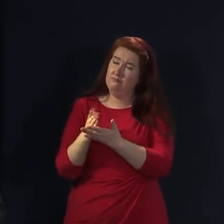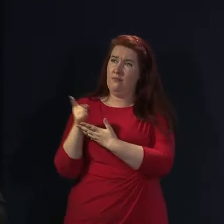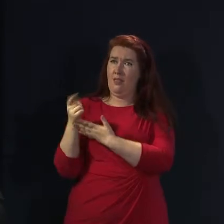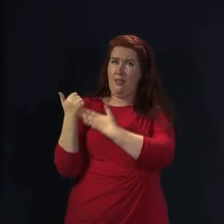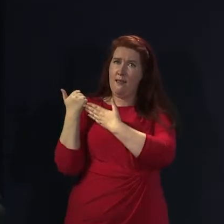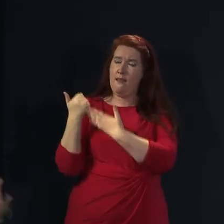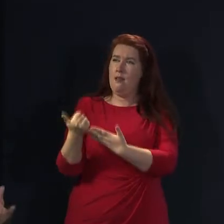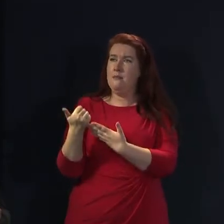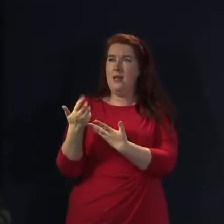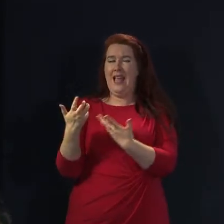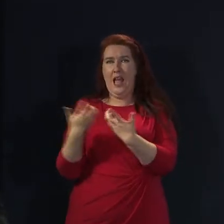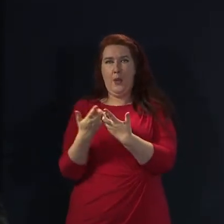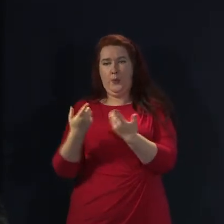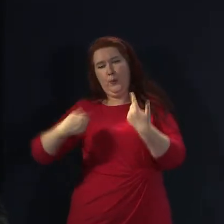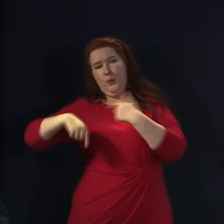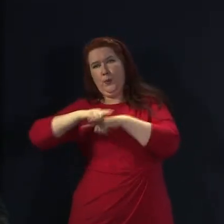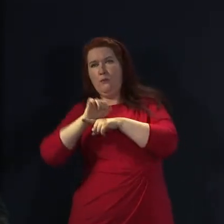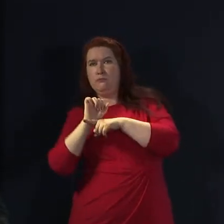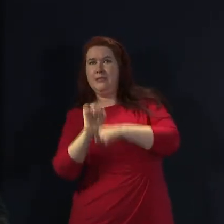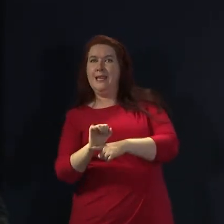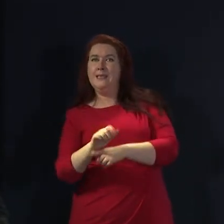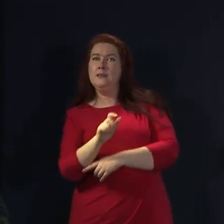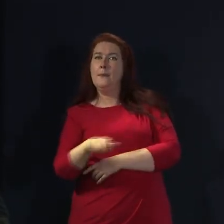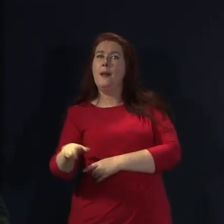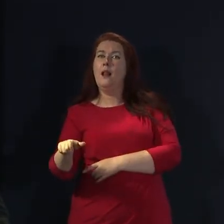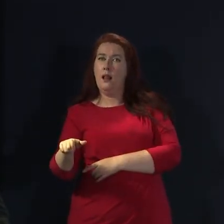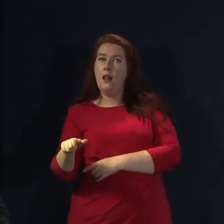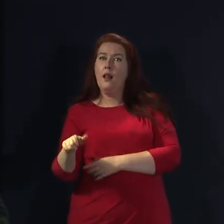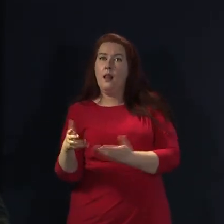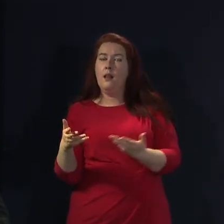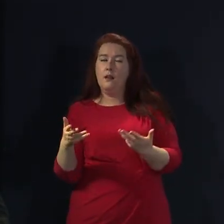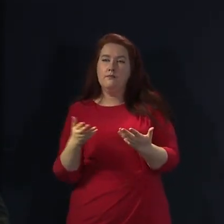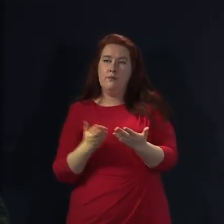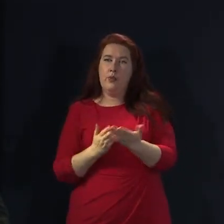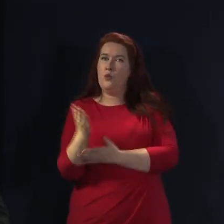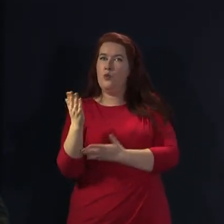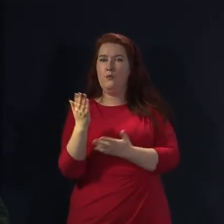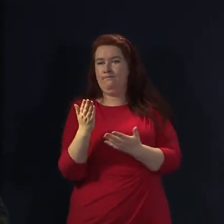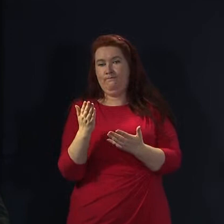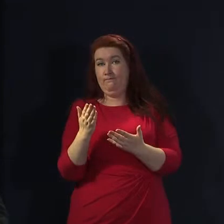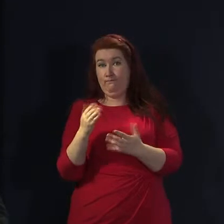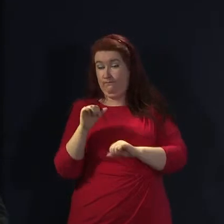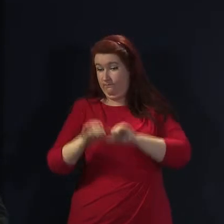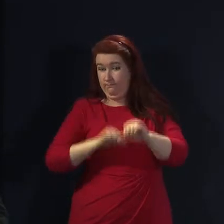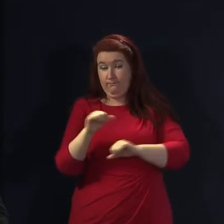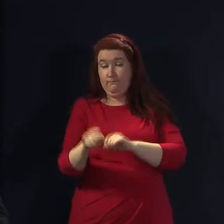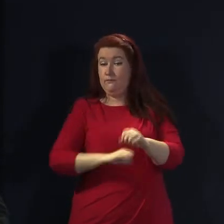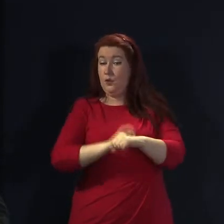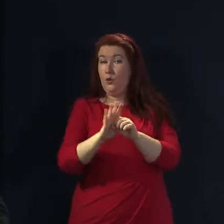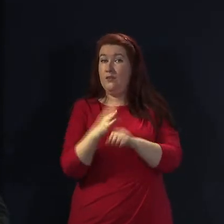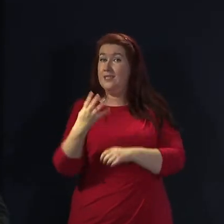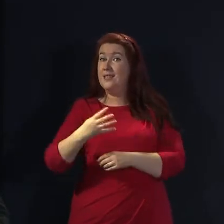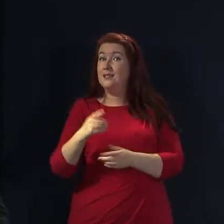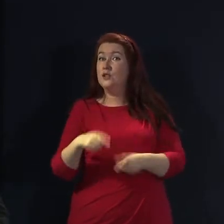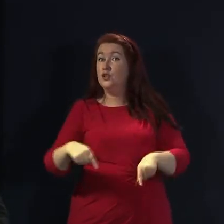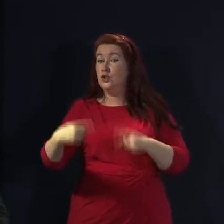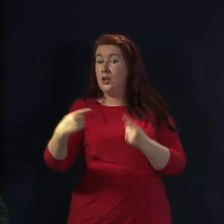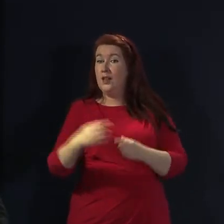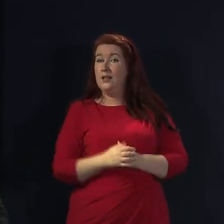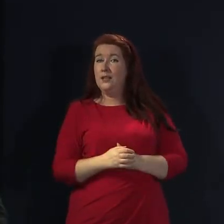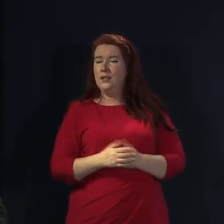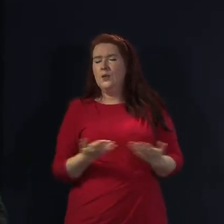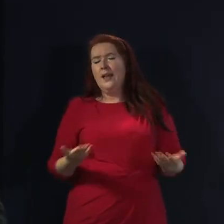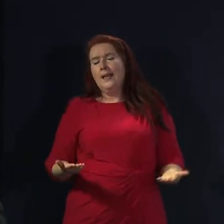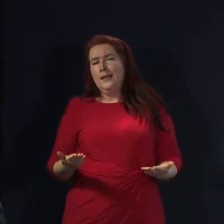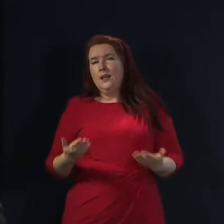we protect people from the kind of continuing COVID-19 challenges that we face. I guess what I want to do